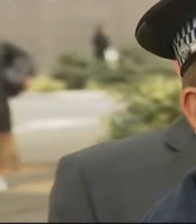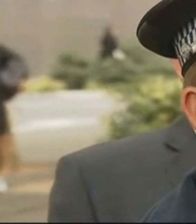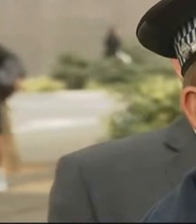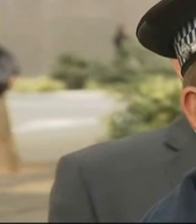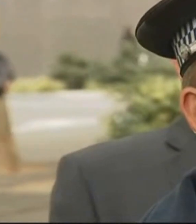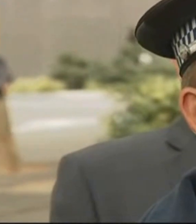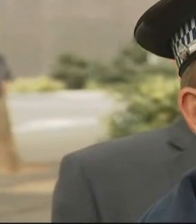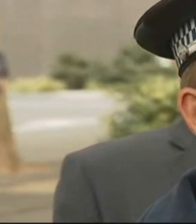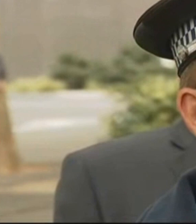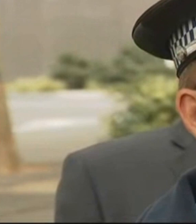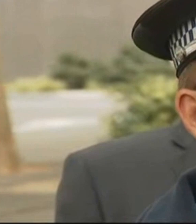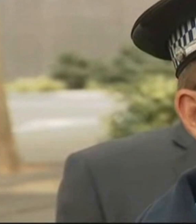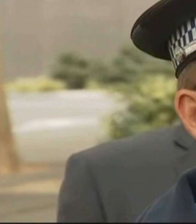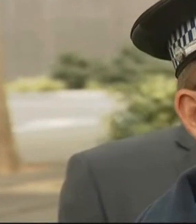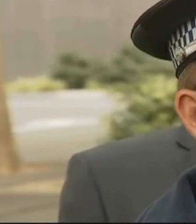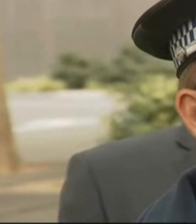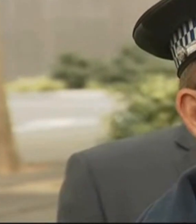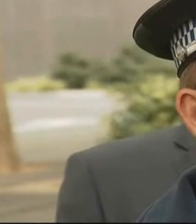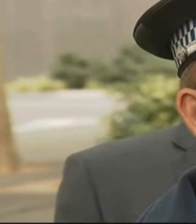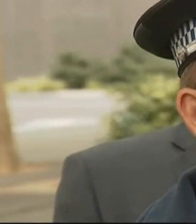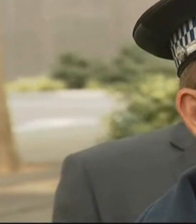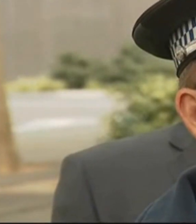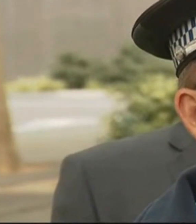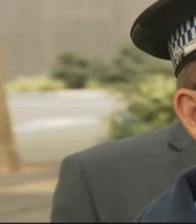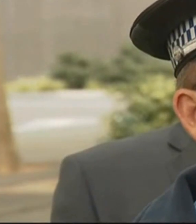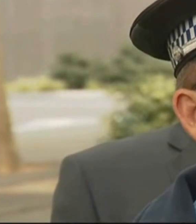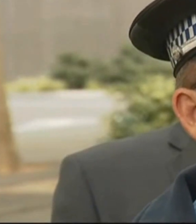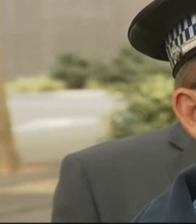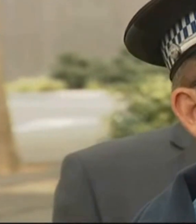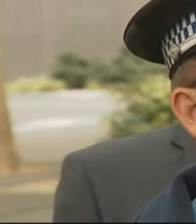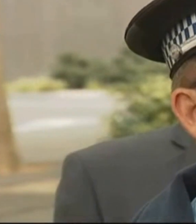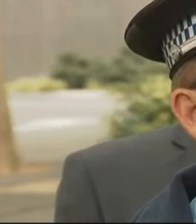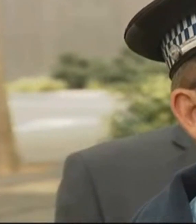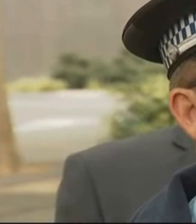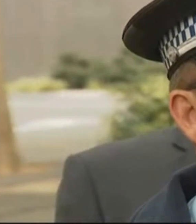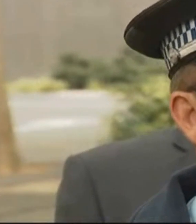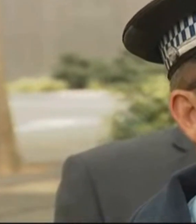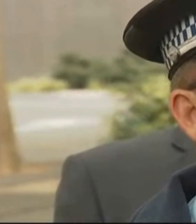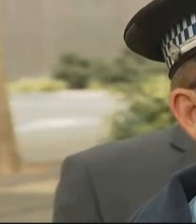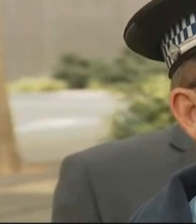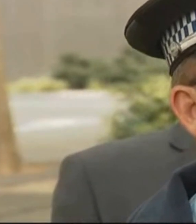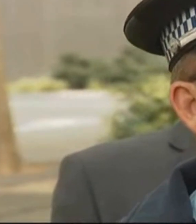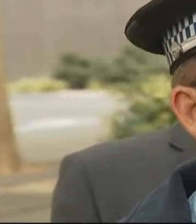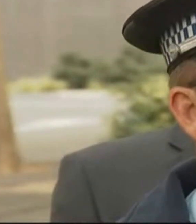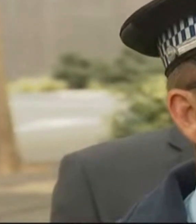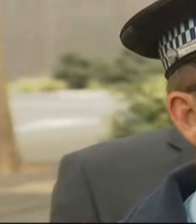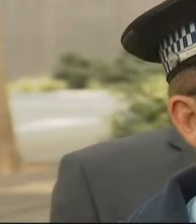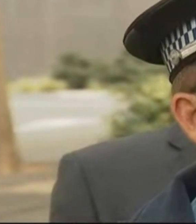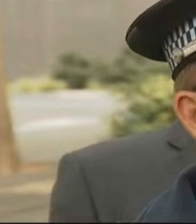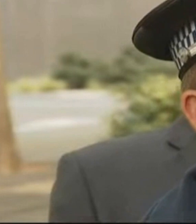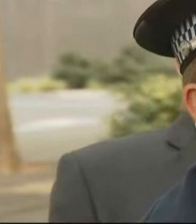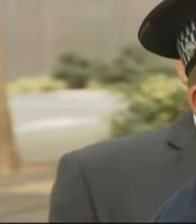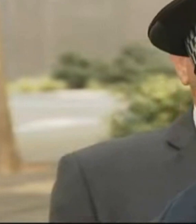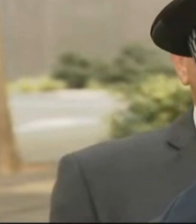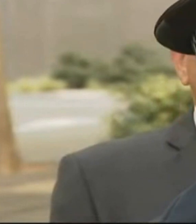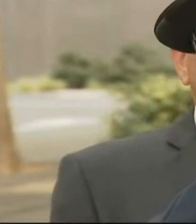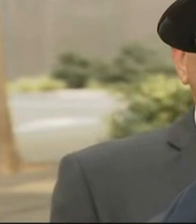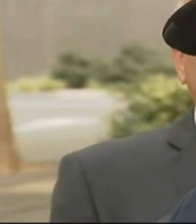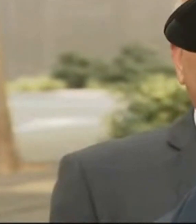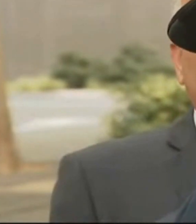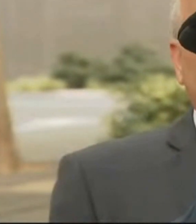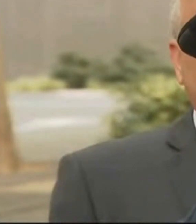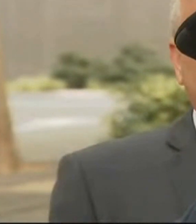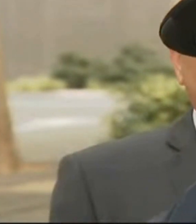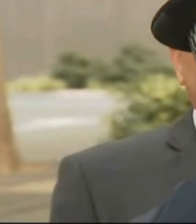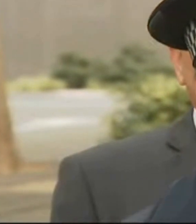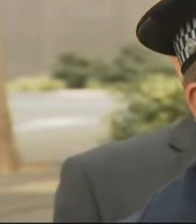weren't taken. Does that concern police? And have you heard from witnesses saying the same thing? That's a concern, but that will be part of the investigation, and